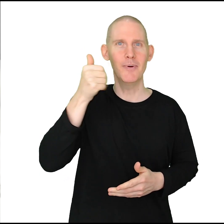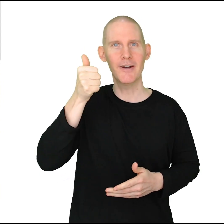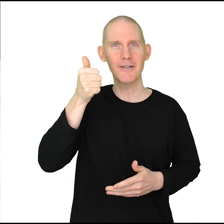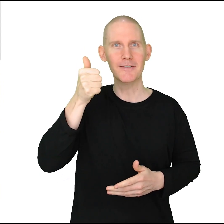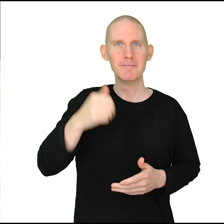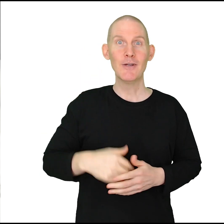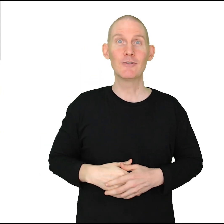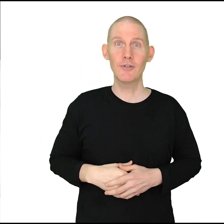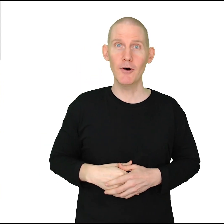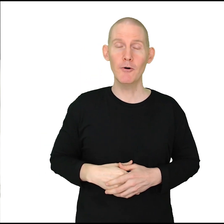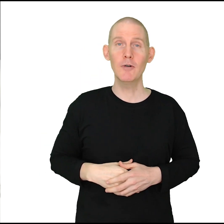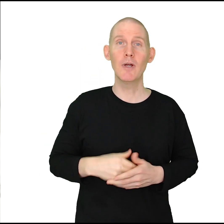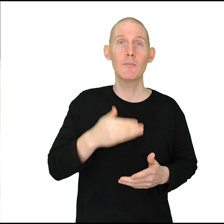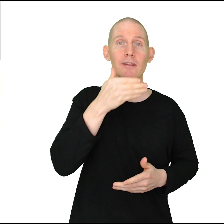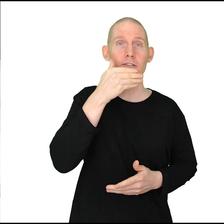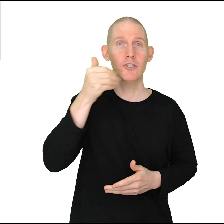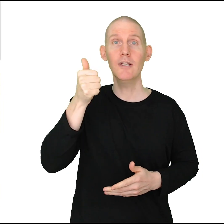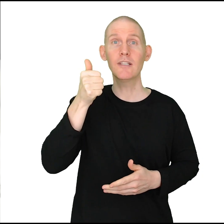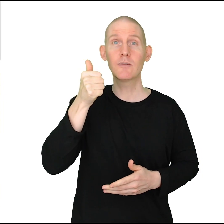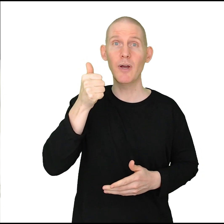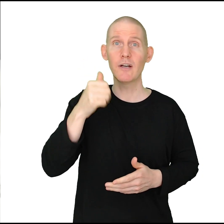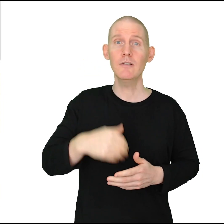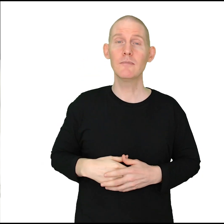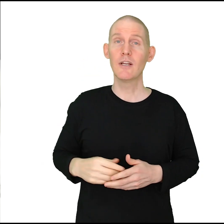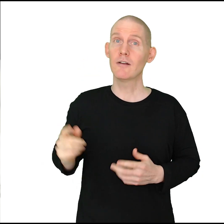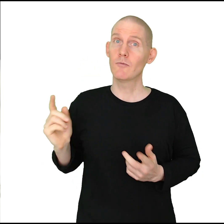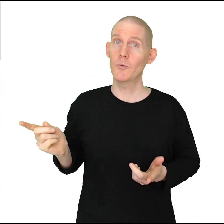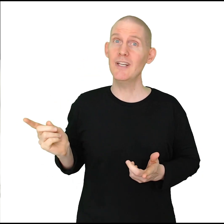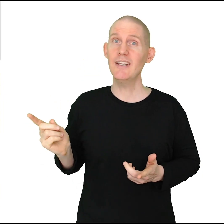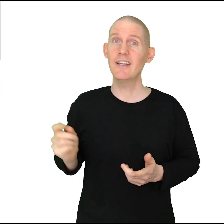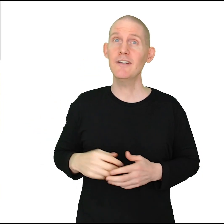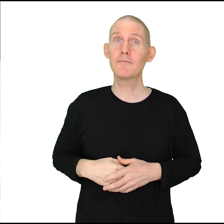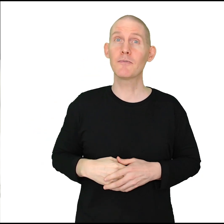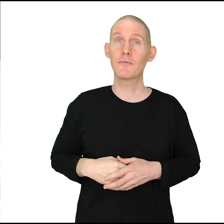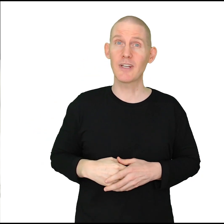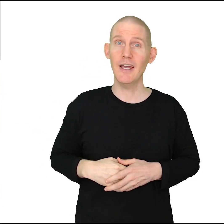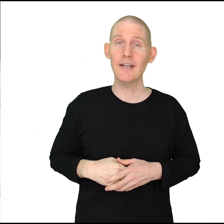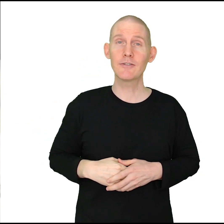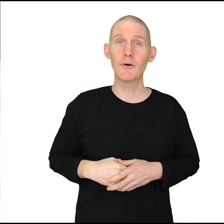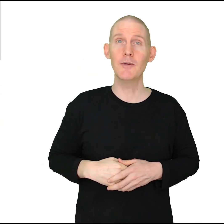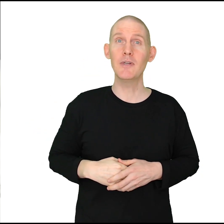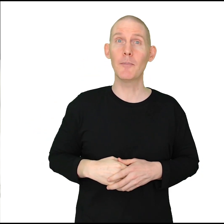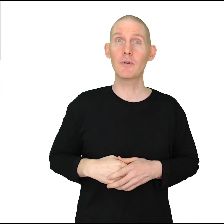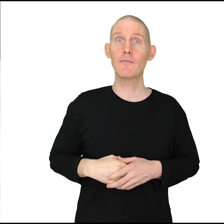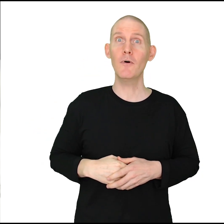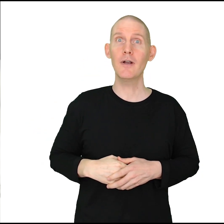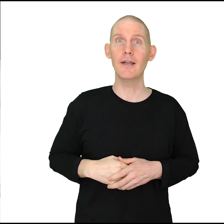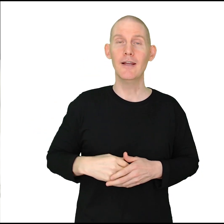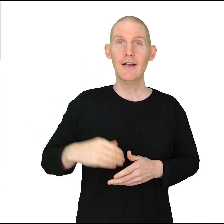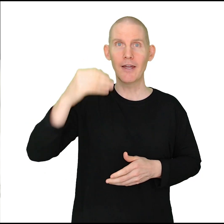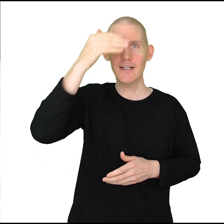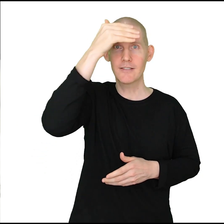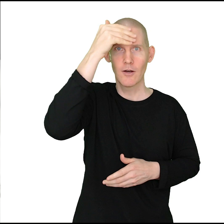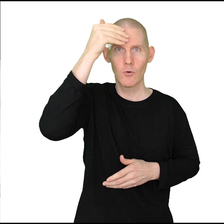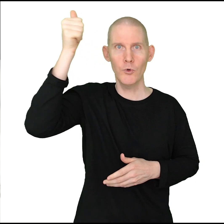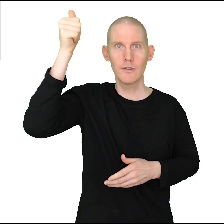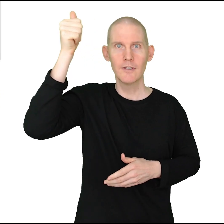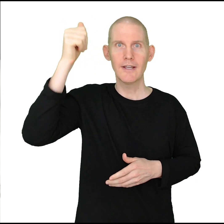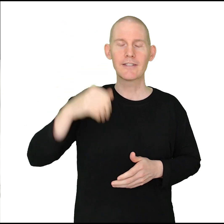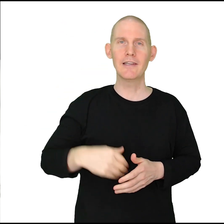better. So remember at the chin, it's better. What we need here for forget, it's going to be up at the forehead. Like it's leaving